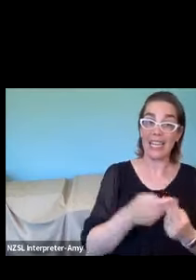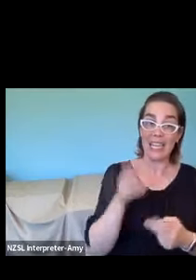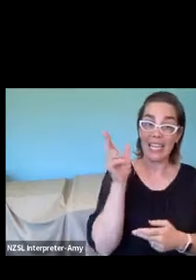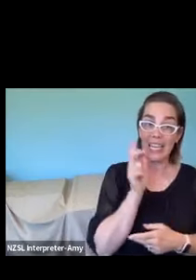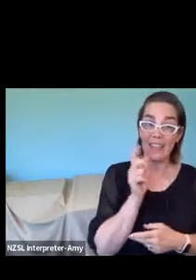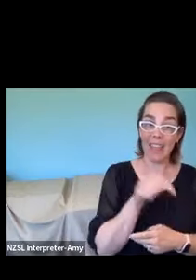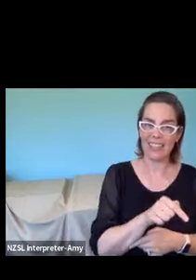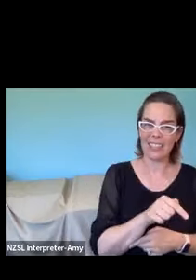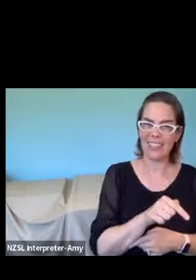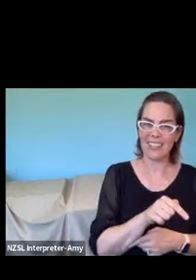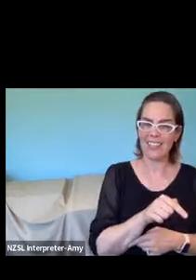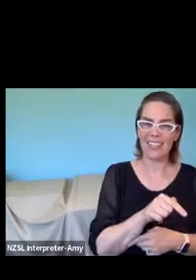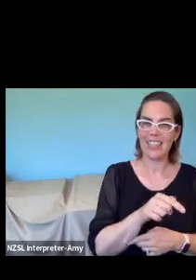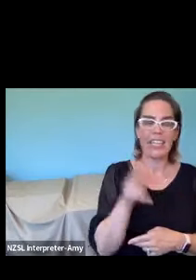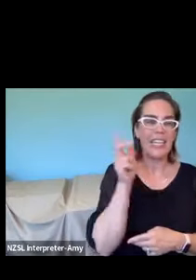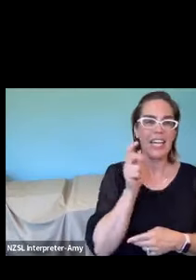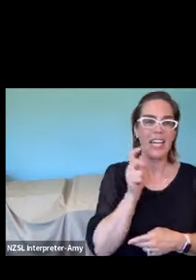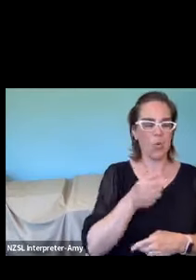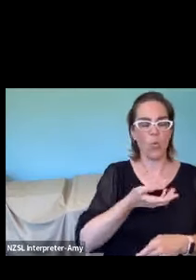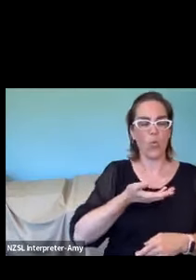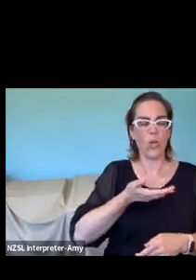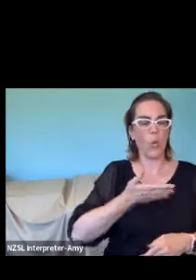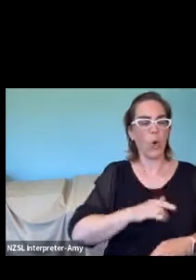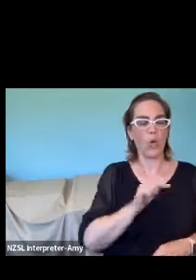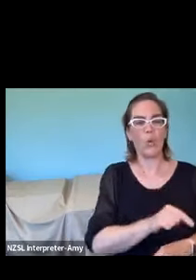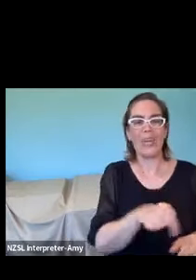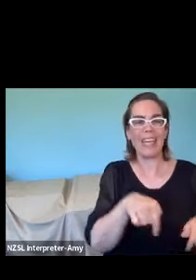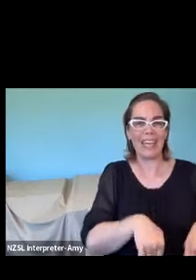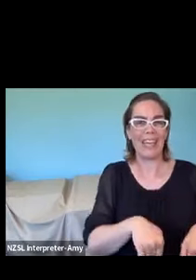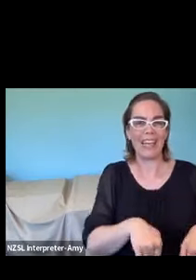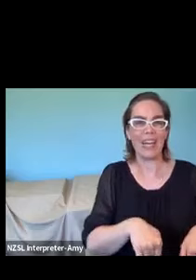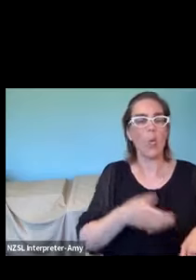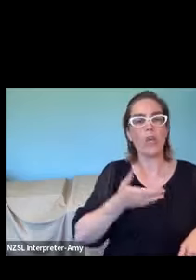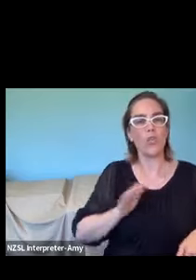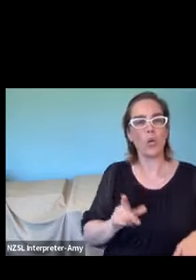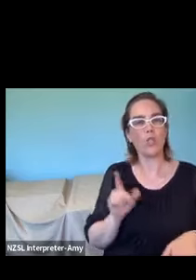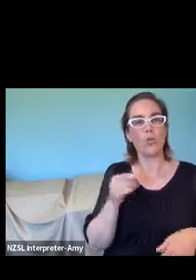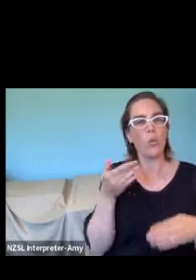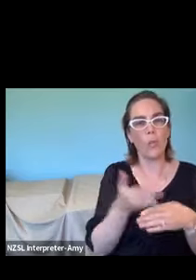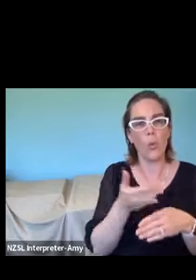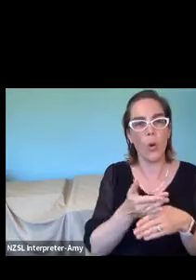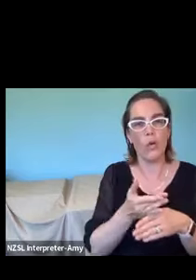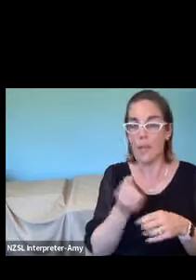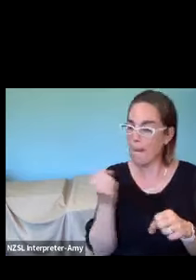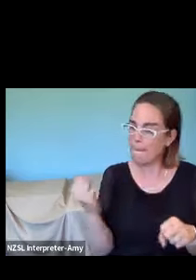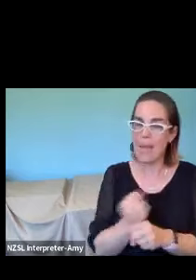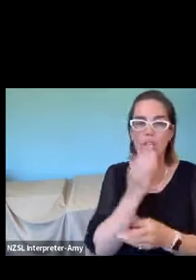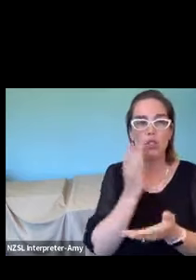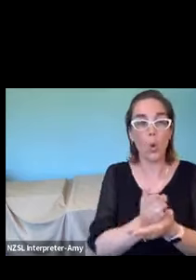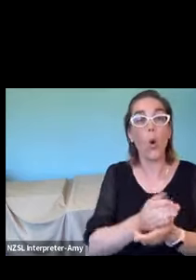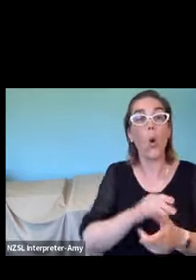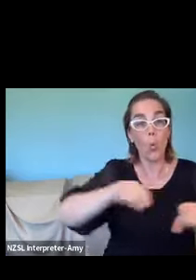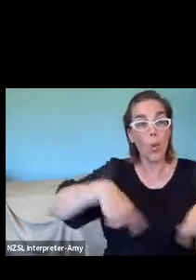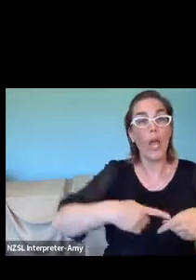we don't want you here, but we're not prepared to put in the work to make the school accessible for your